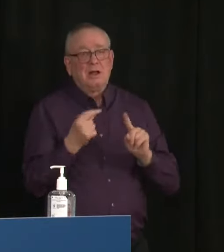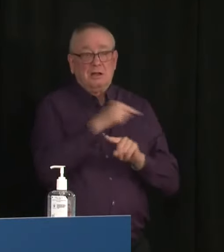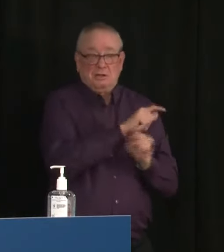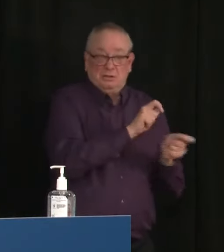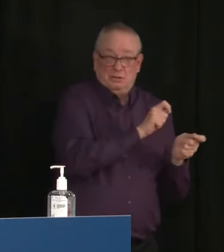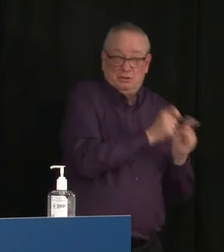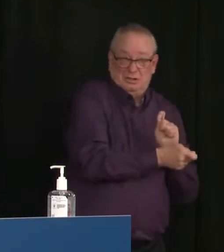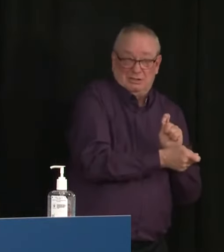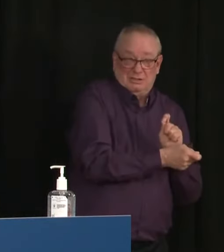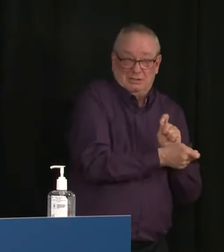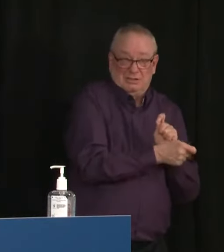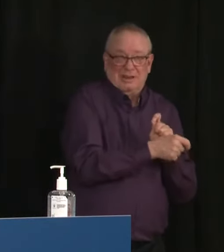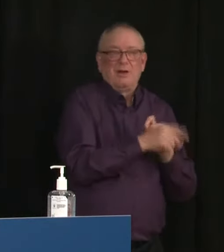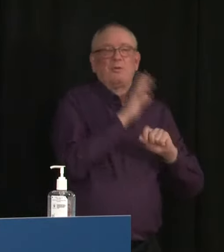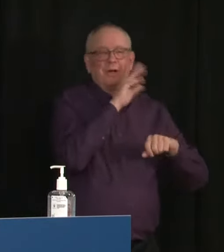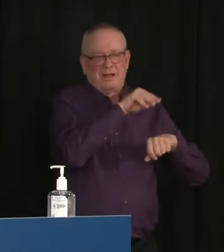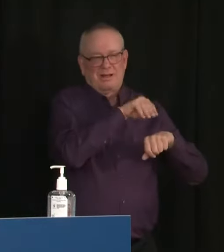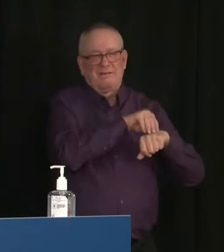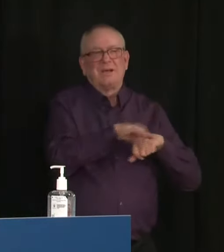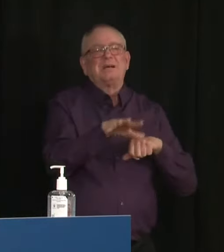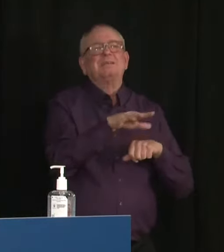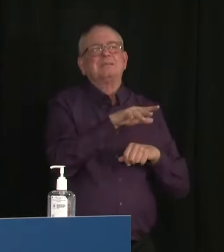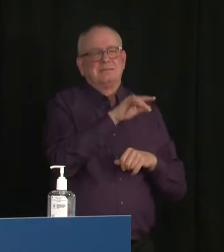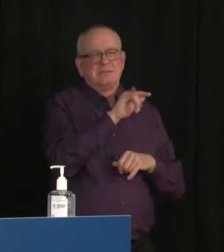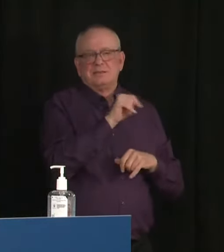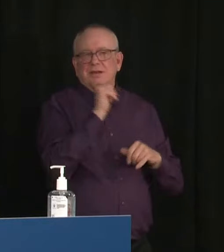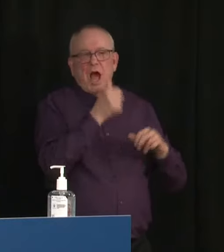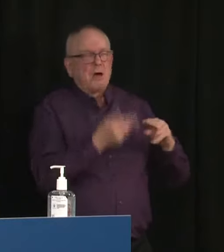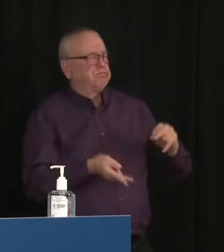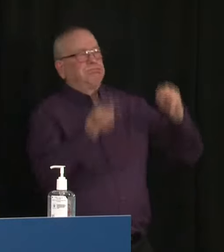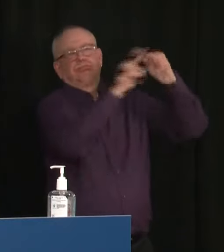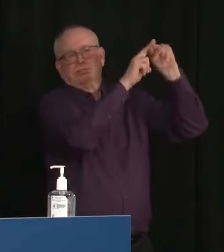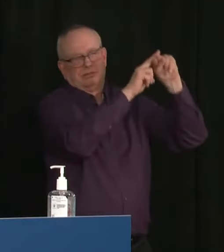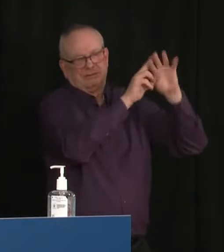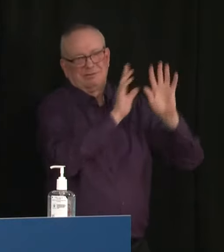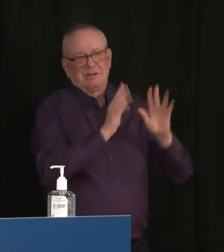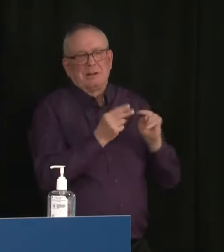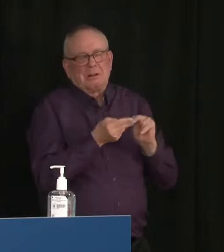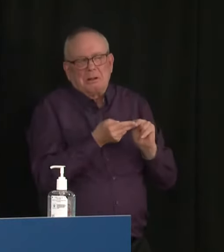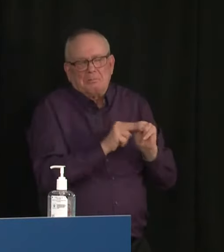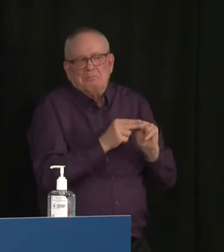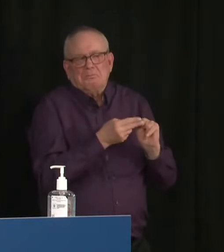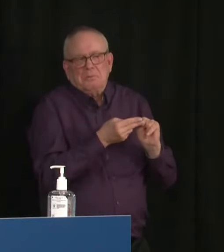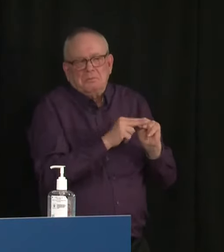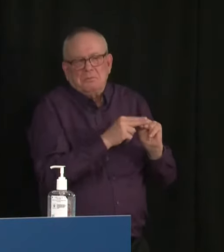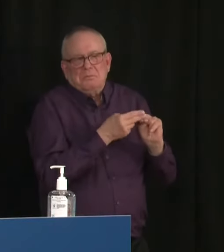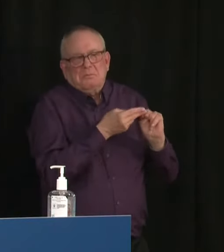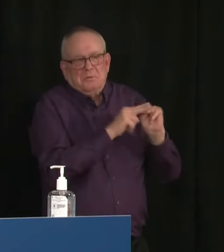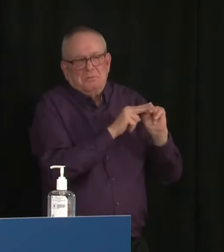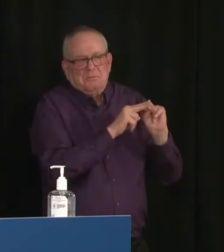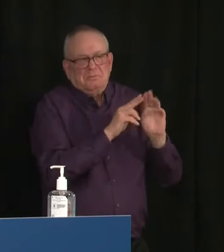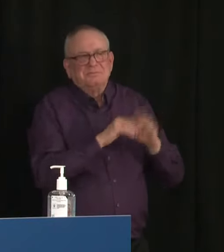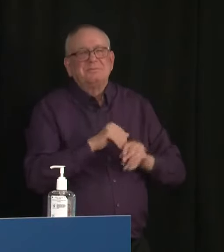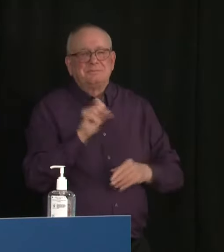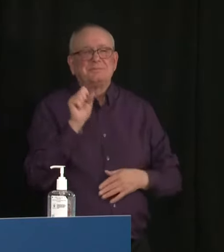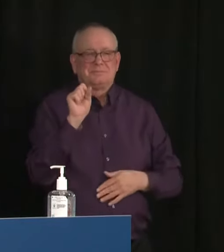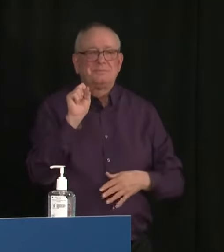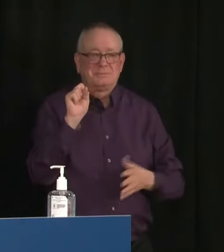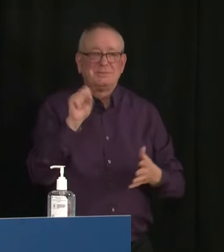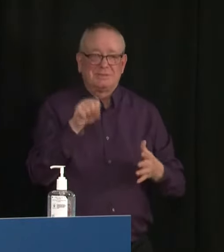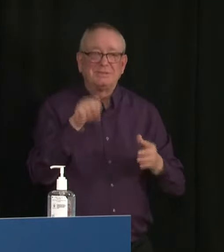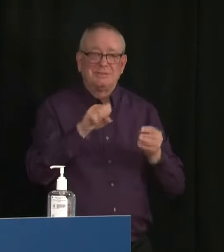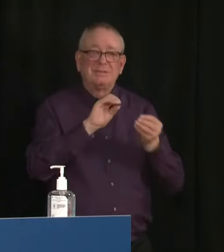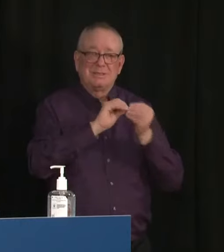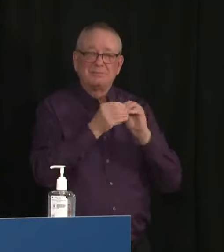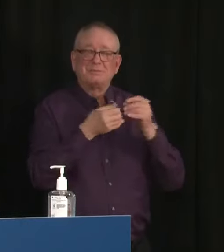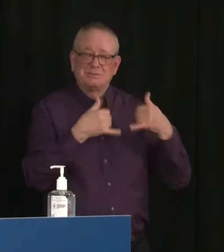less steep. However, it's also important to note that the numbers are continuing to climb, while at a slower pace.